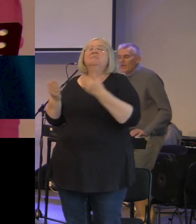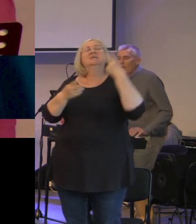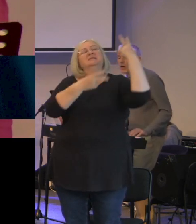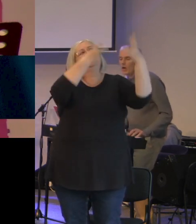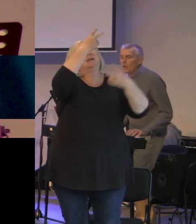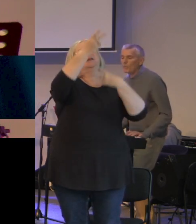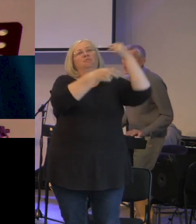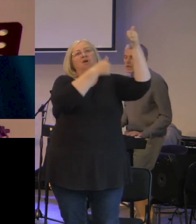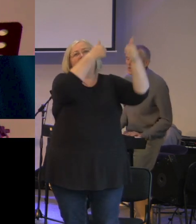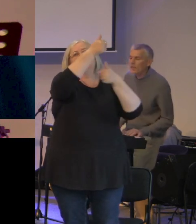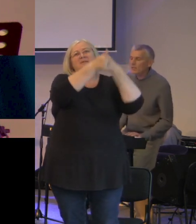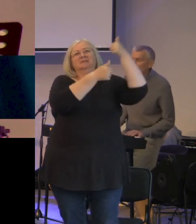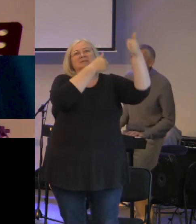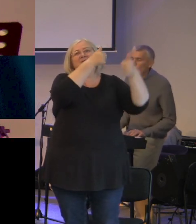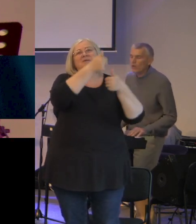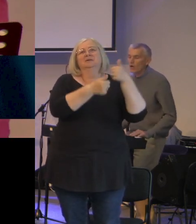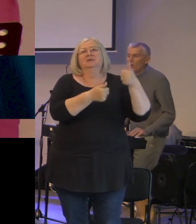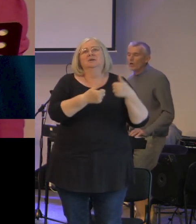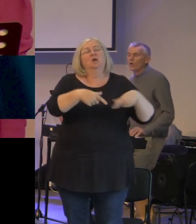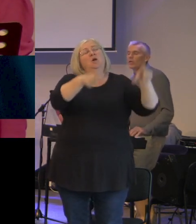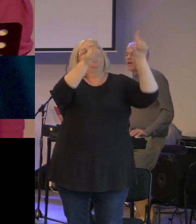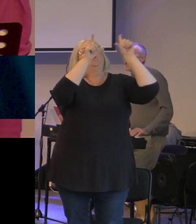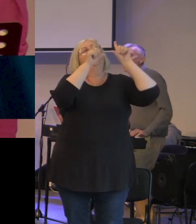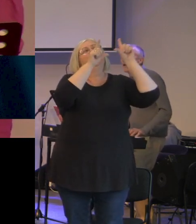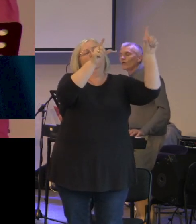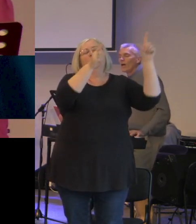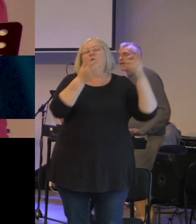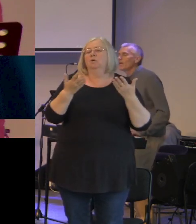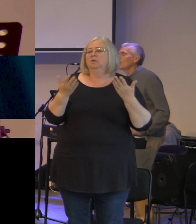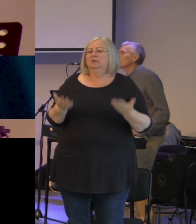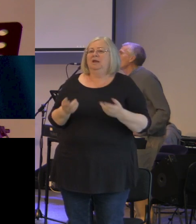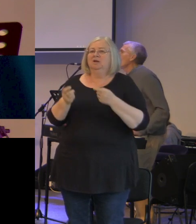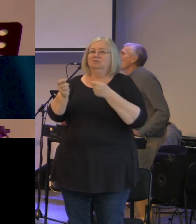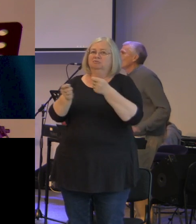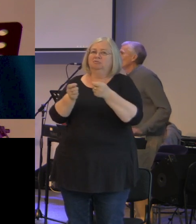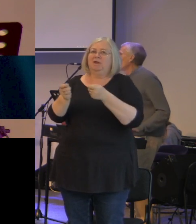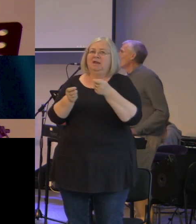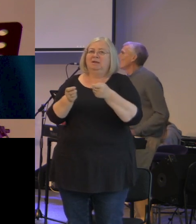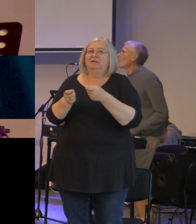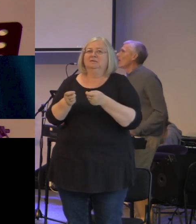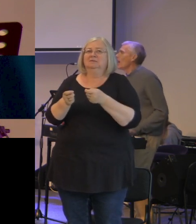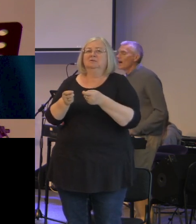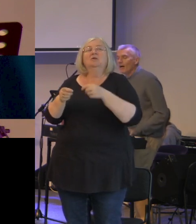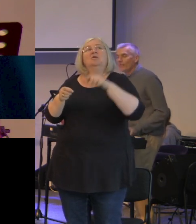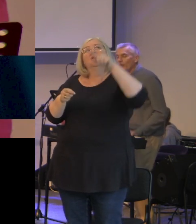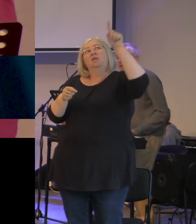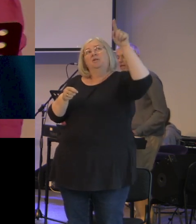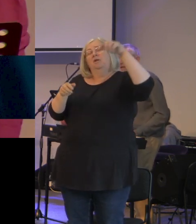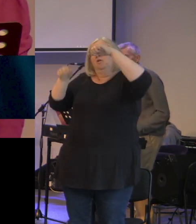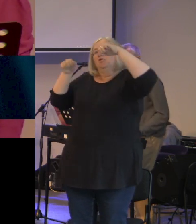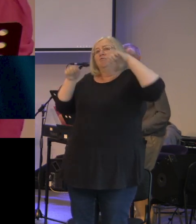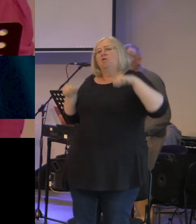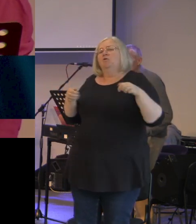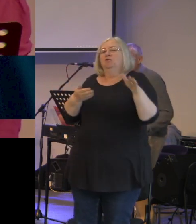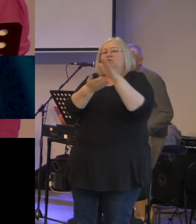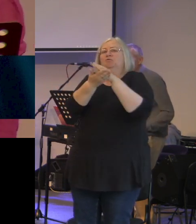sing your praise, for the Lord now reigns on the throne of